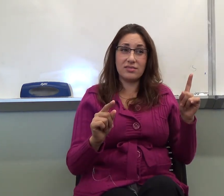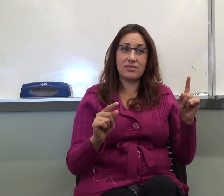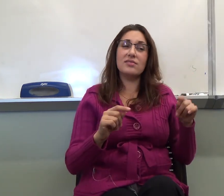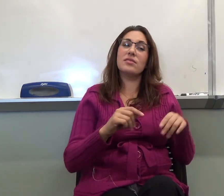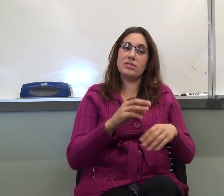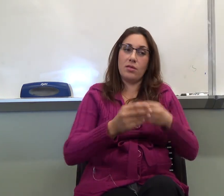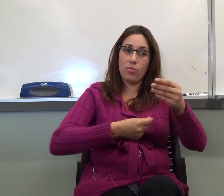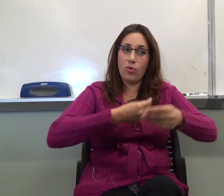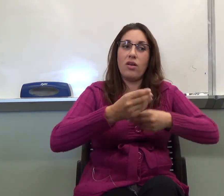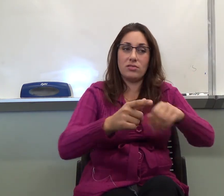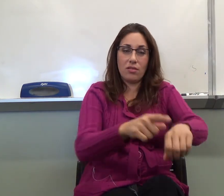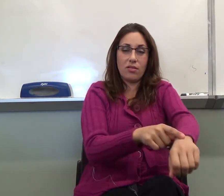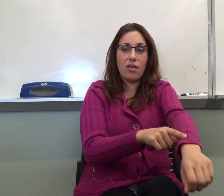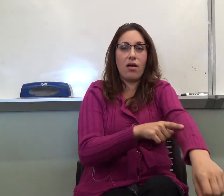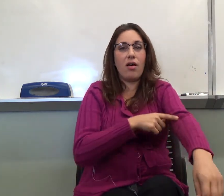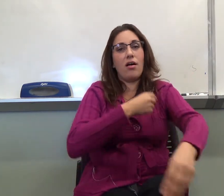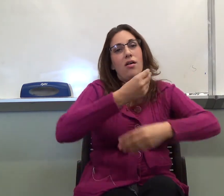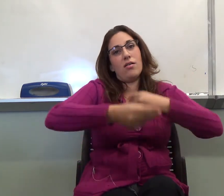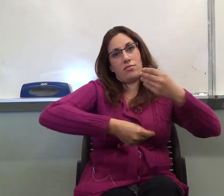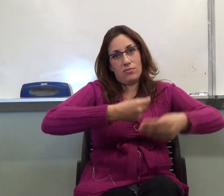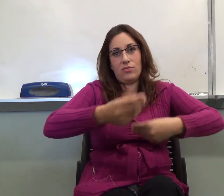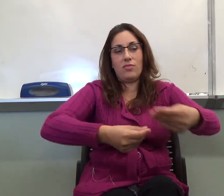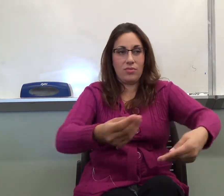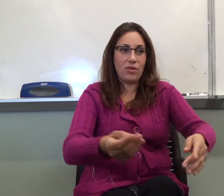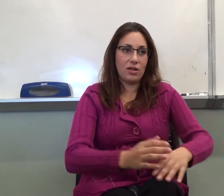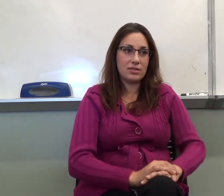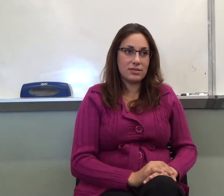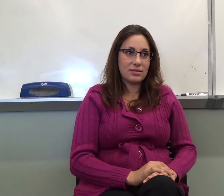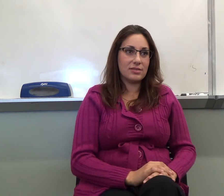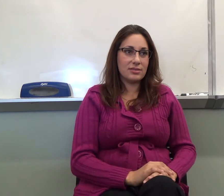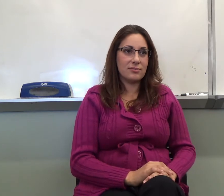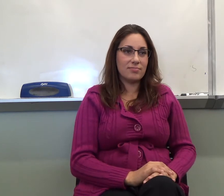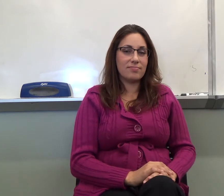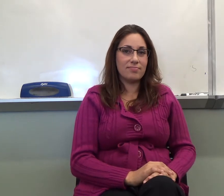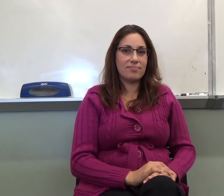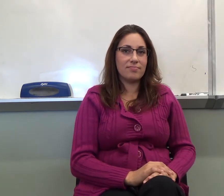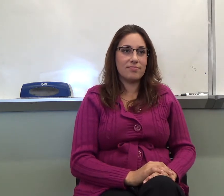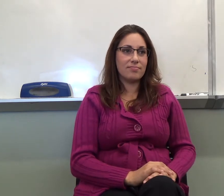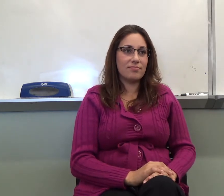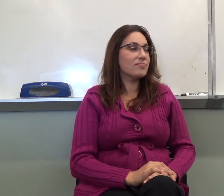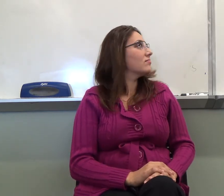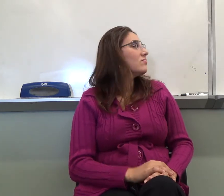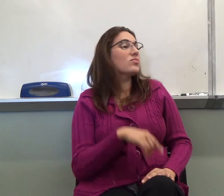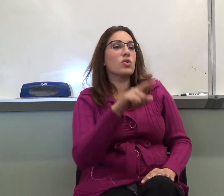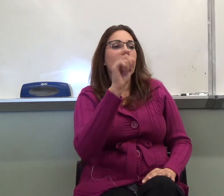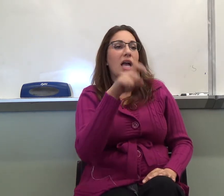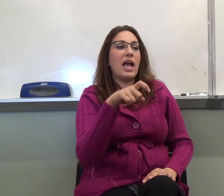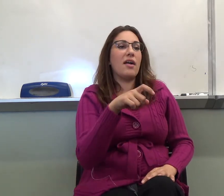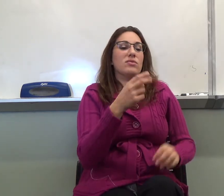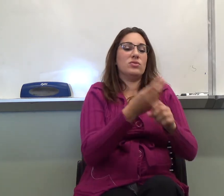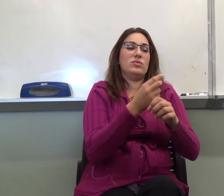it's 16. Or minus 2. Or, you know, I didn't hear anyone offering answers.